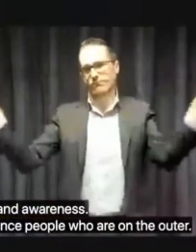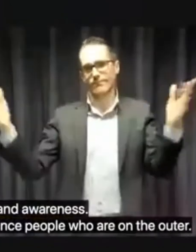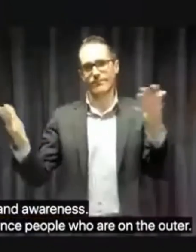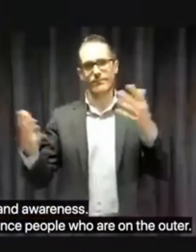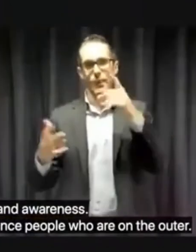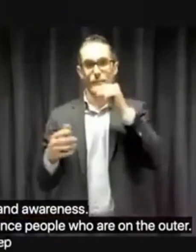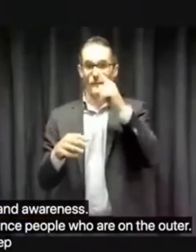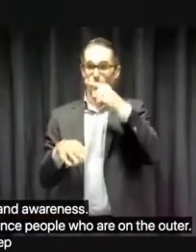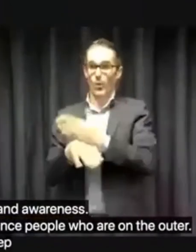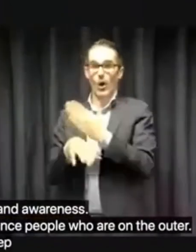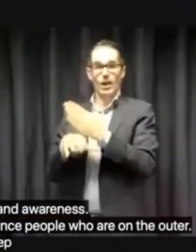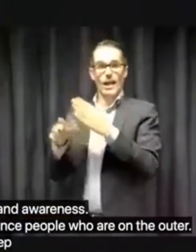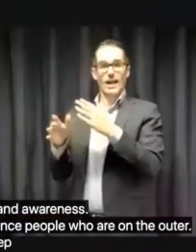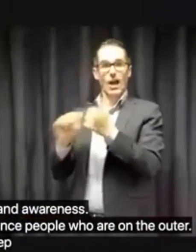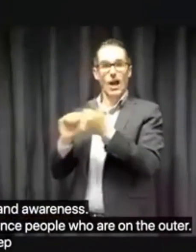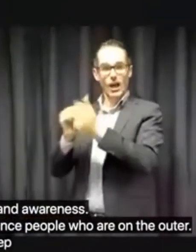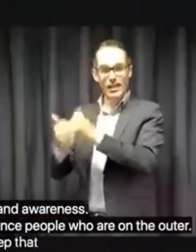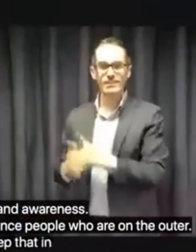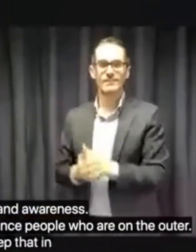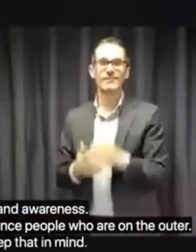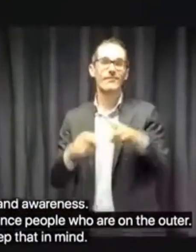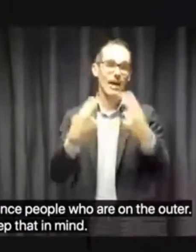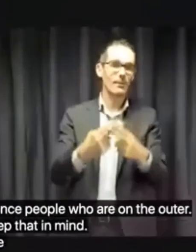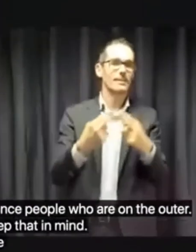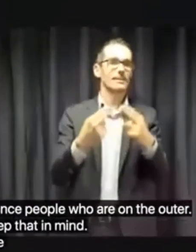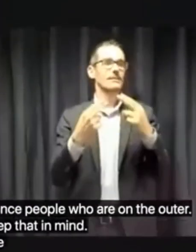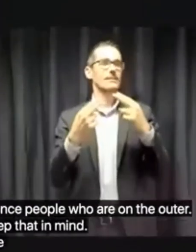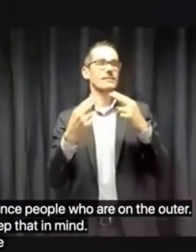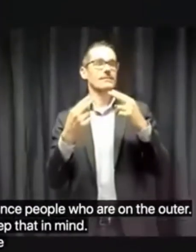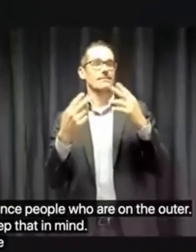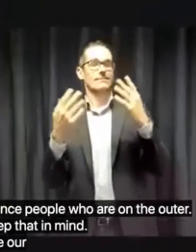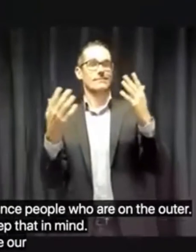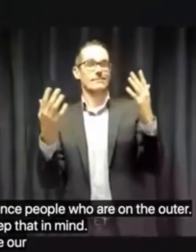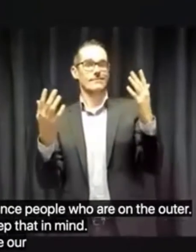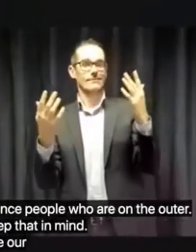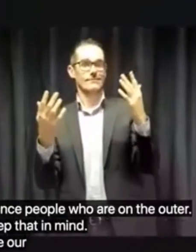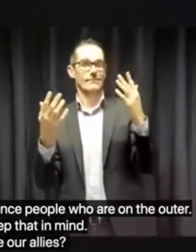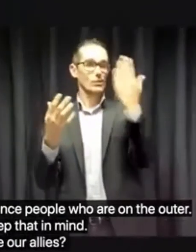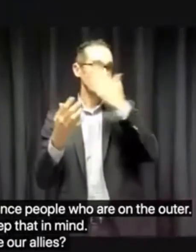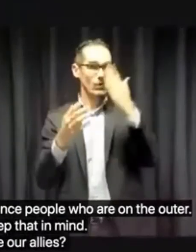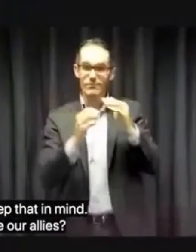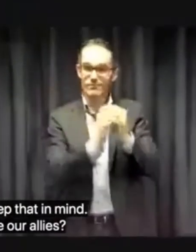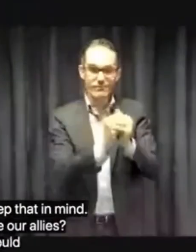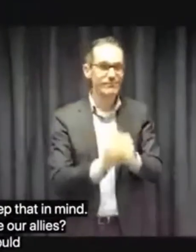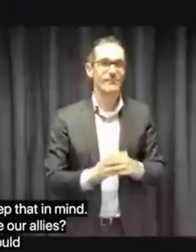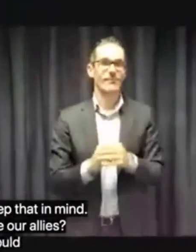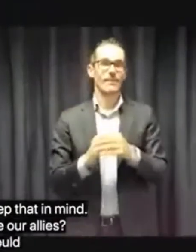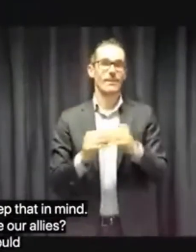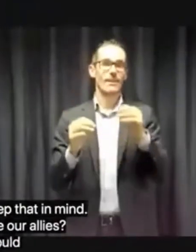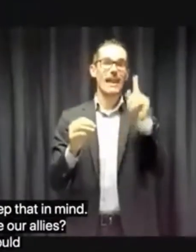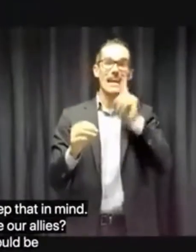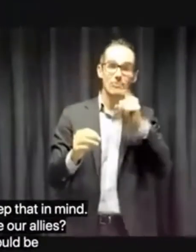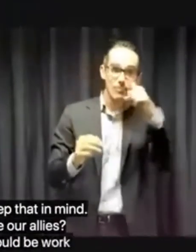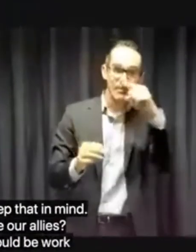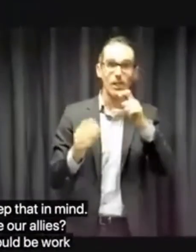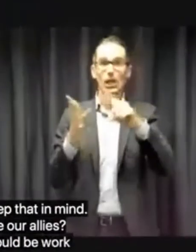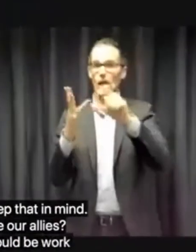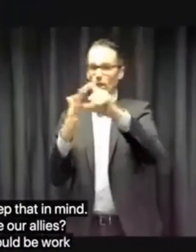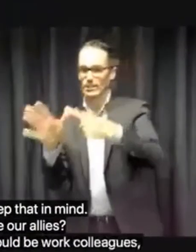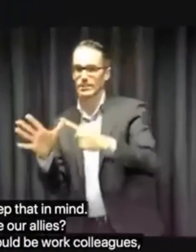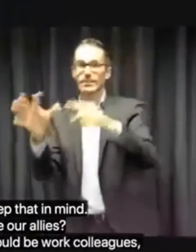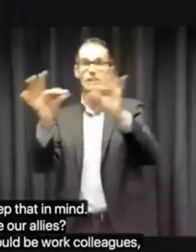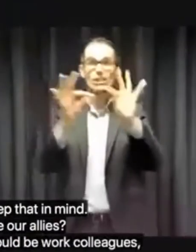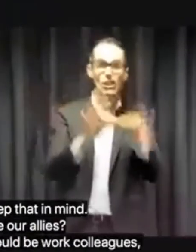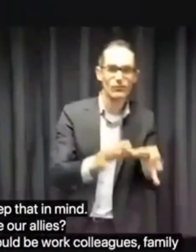Who are our allies? That could be work colleagues, family members, school friends,